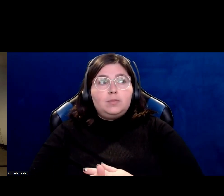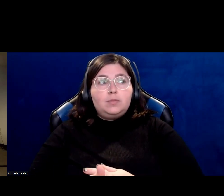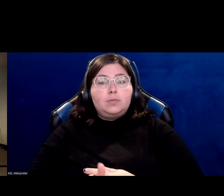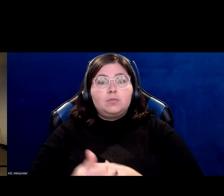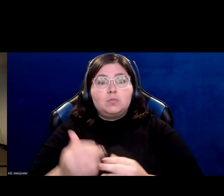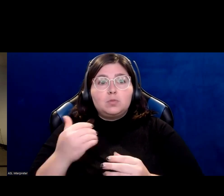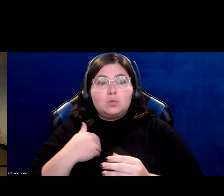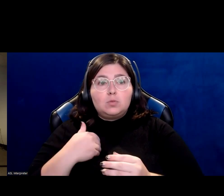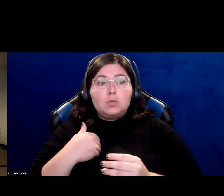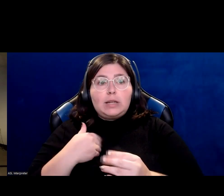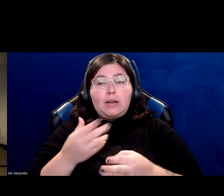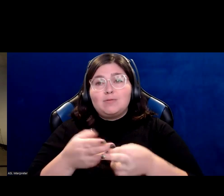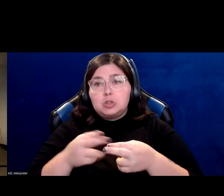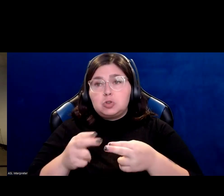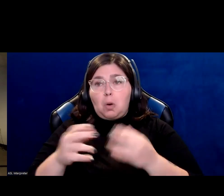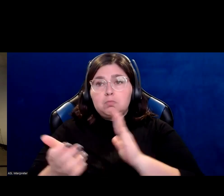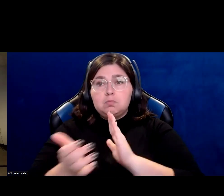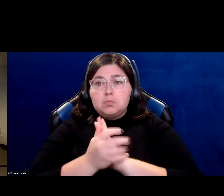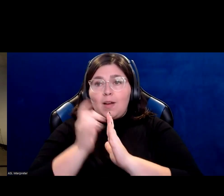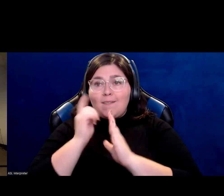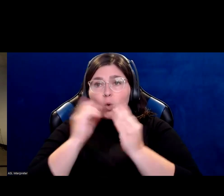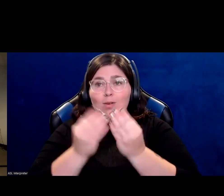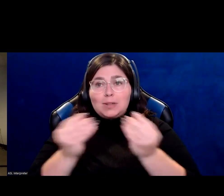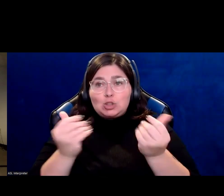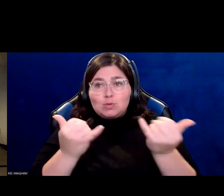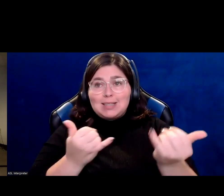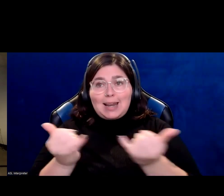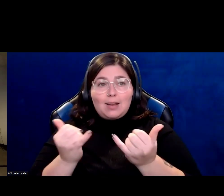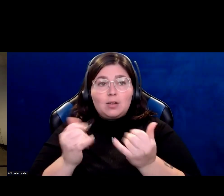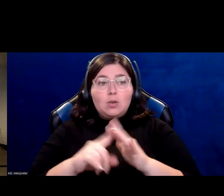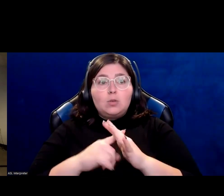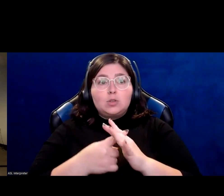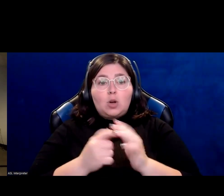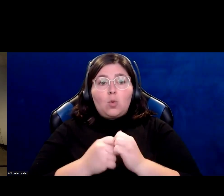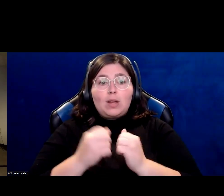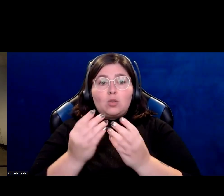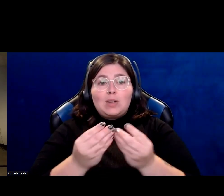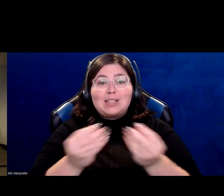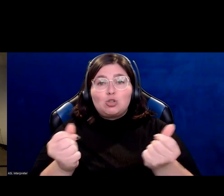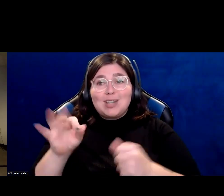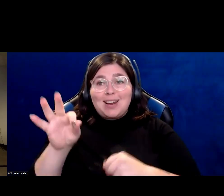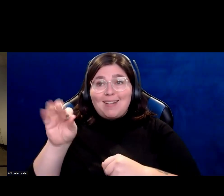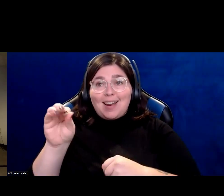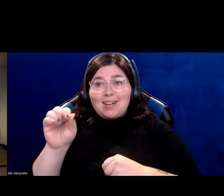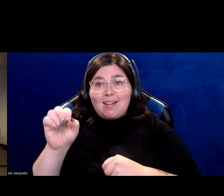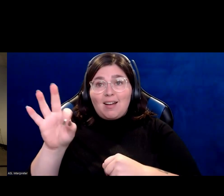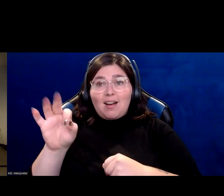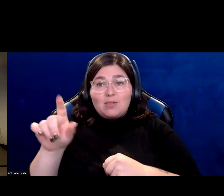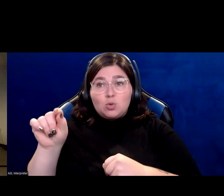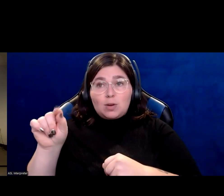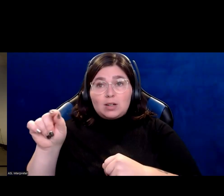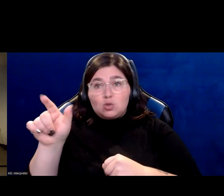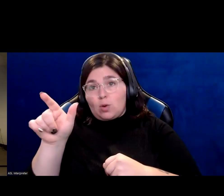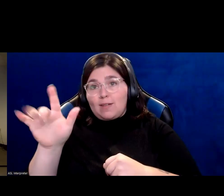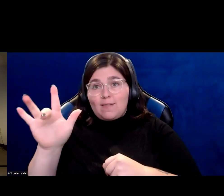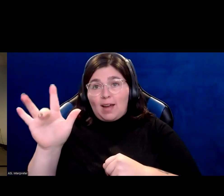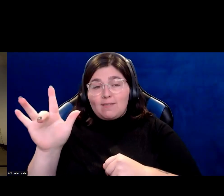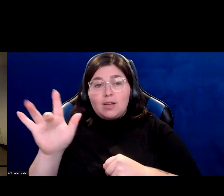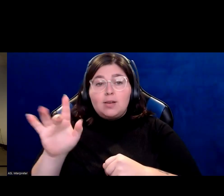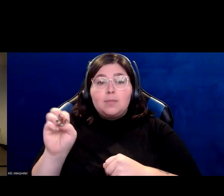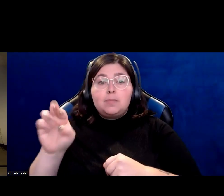relatively short package today for resolutions. We start with Resolution 90 of 2025. Mr. Barca.